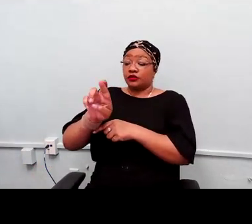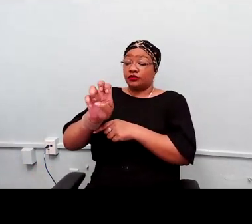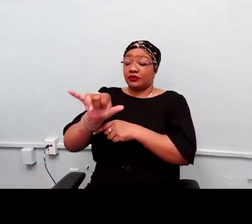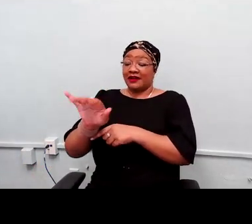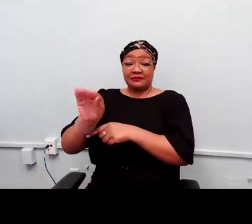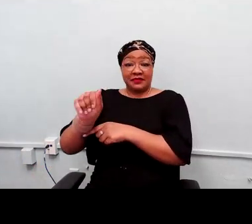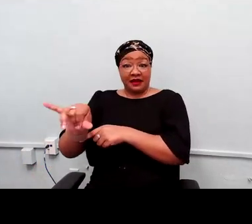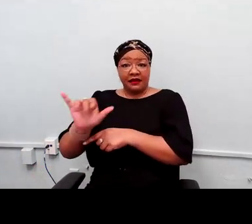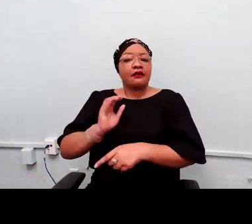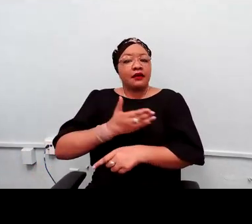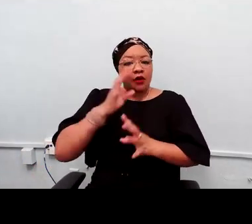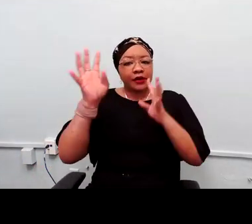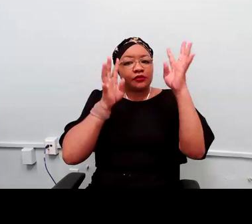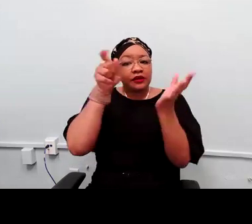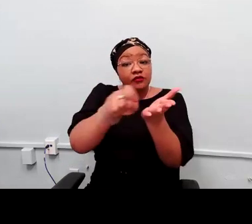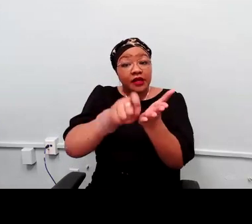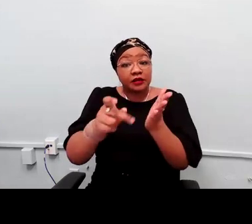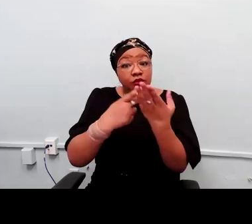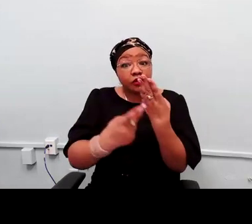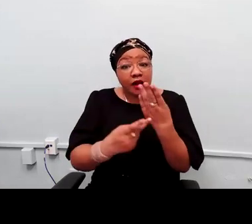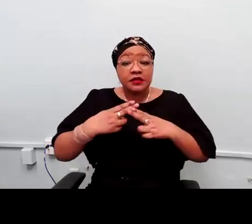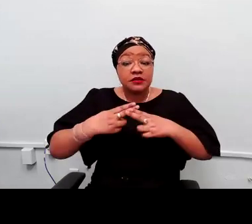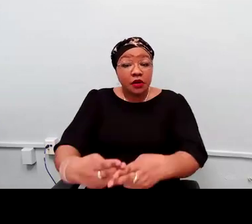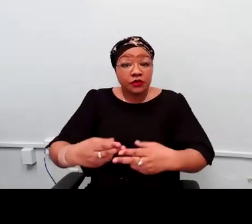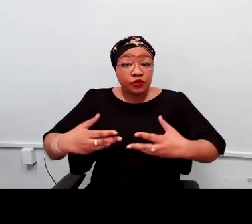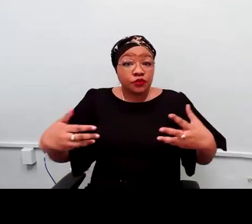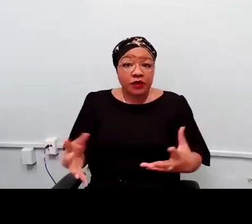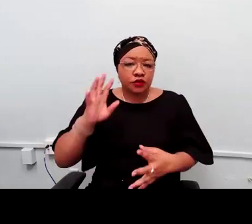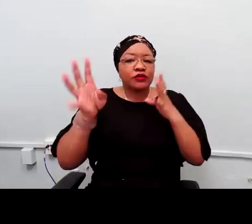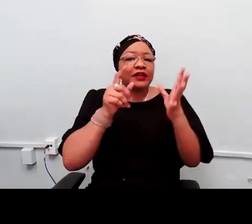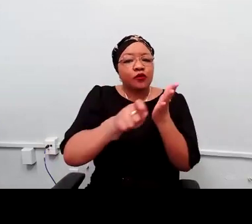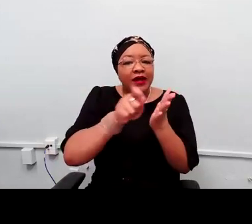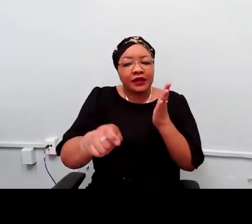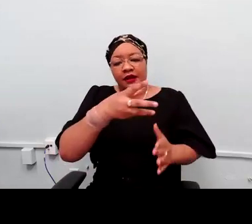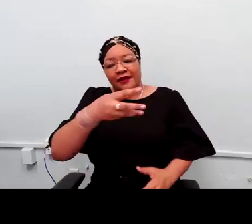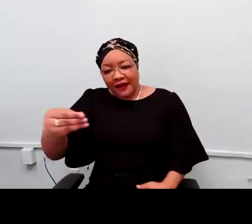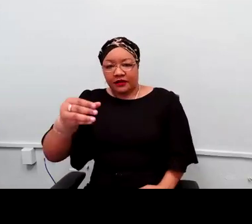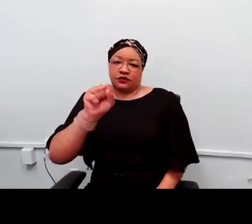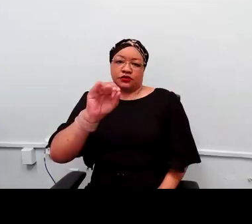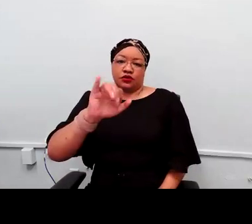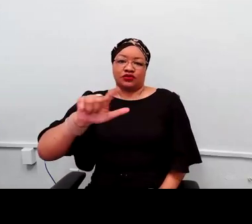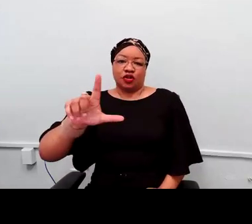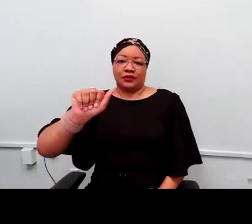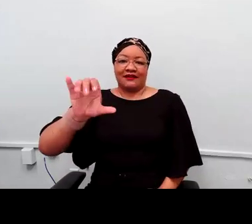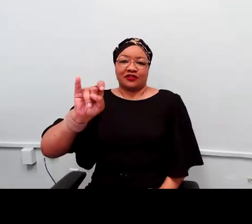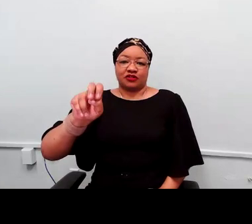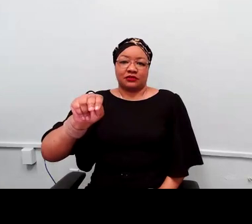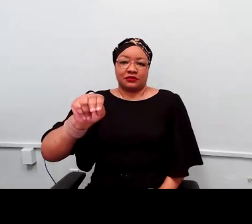writing program is named Creative Writing and Social Action. And that was a very conscious decision